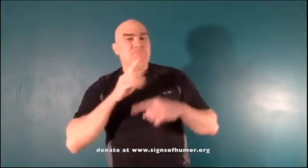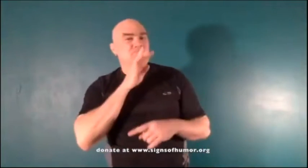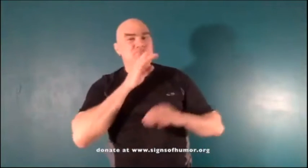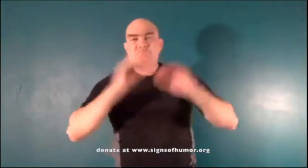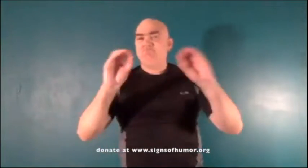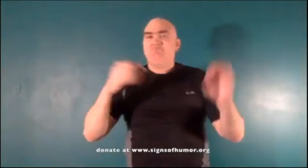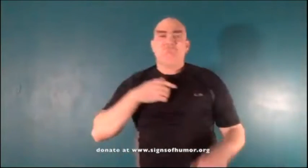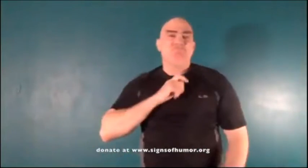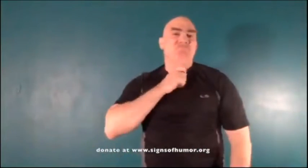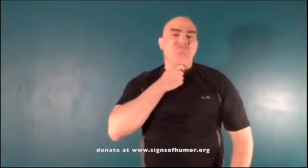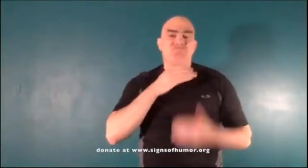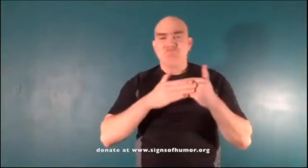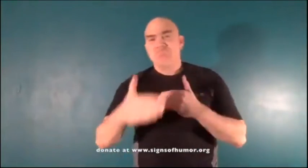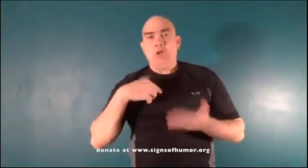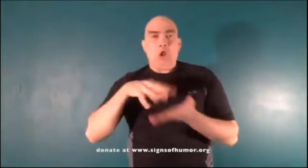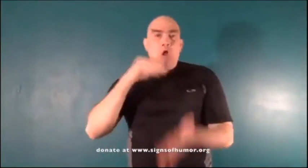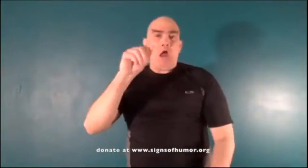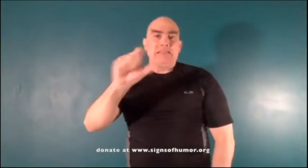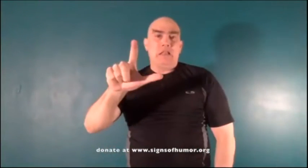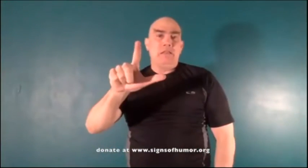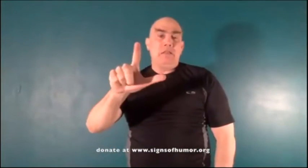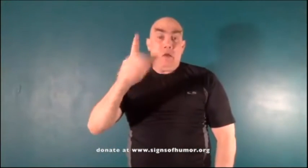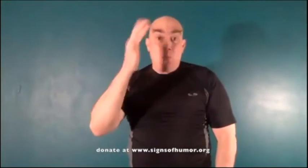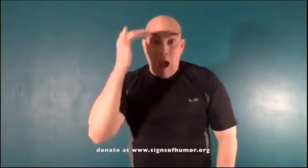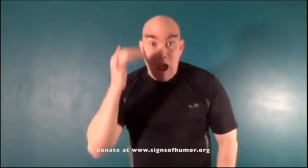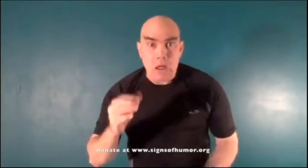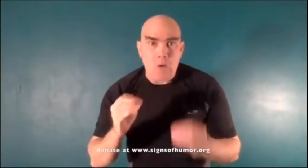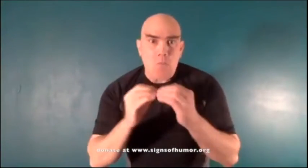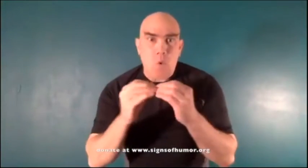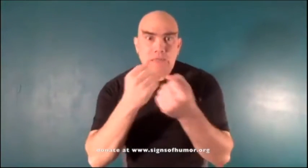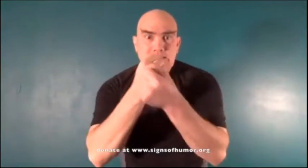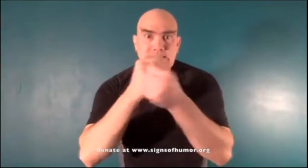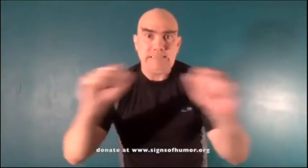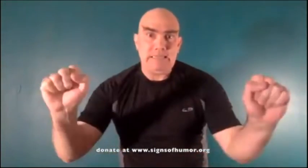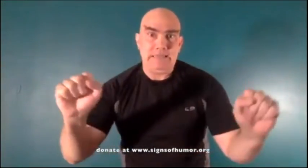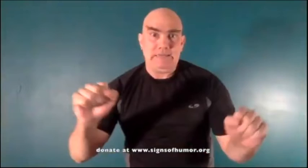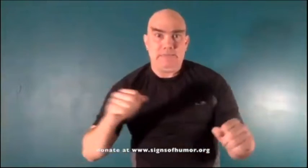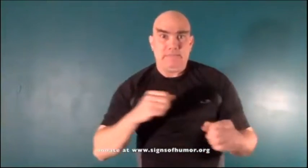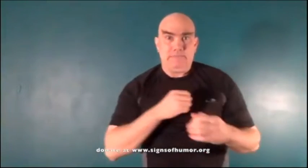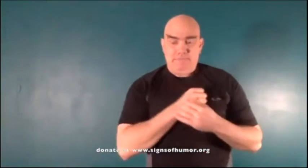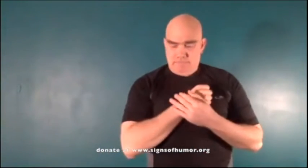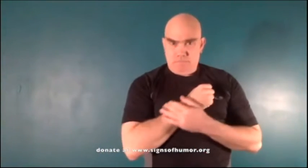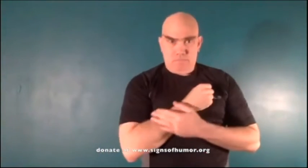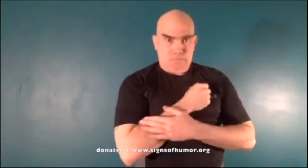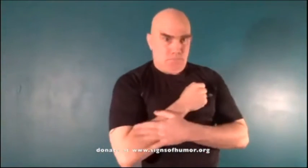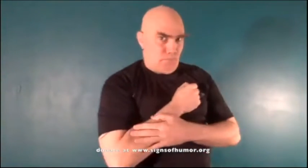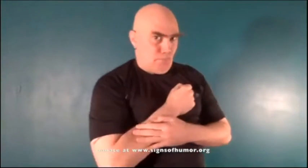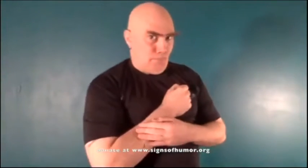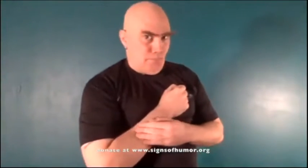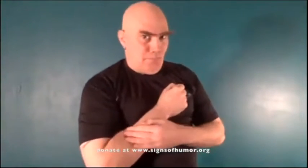But that was also when I realized that I needed to learn ASL because you can't talk while you use American Sign Language. So clearly, it's